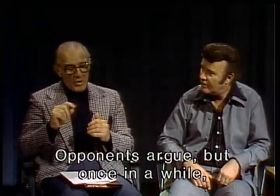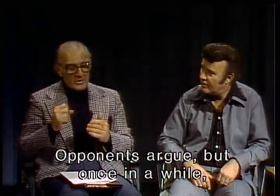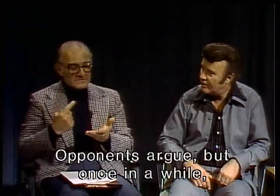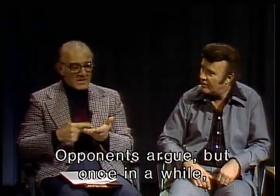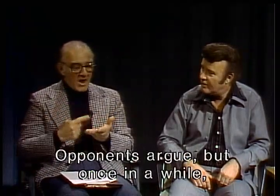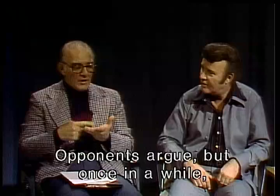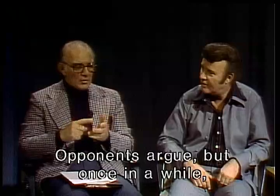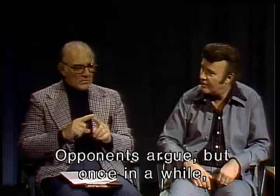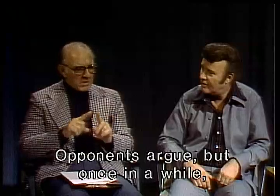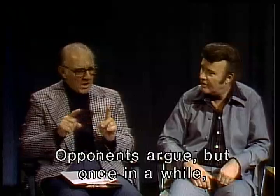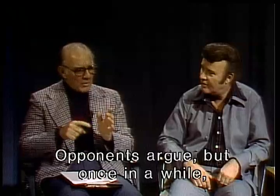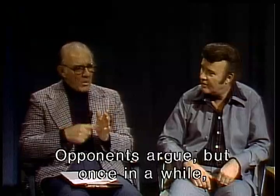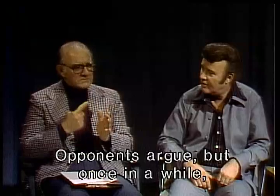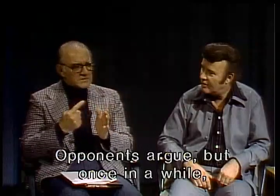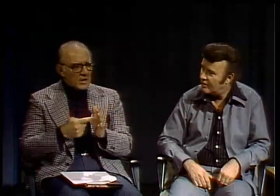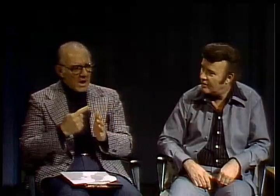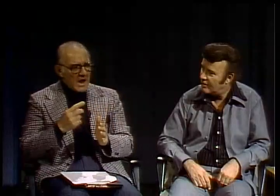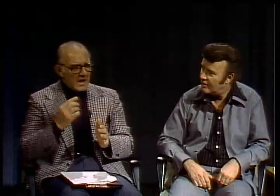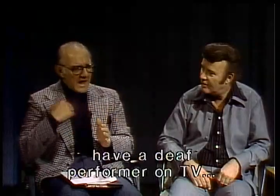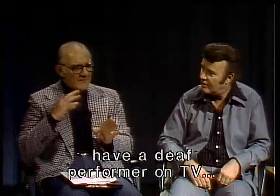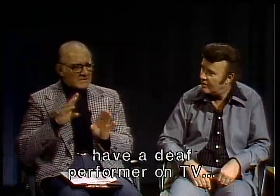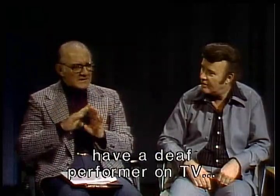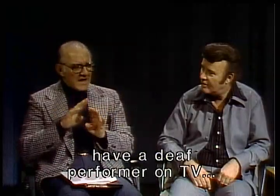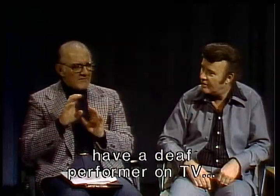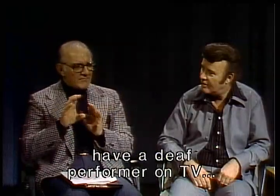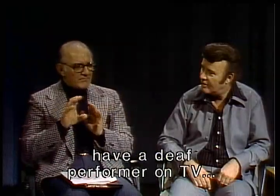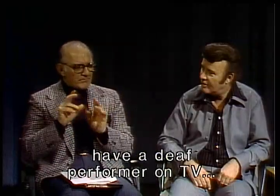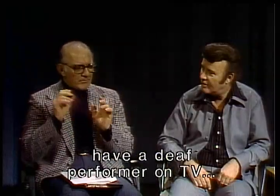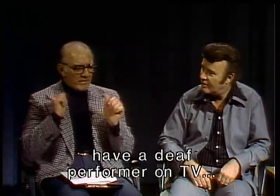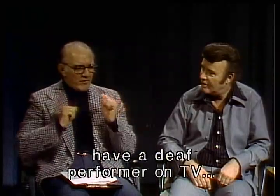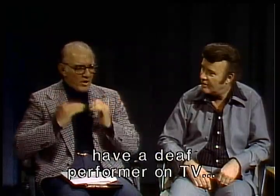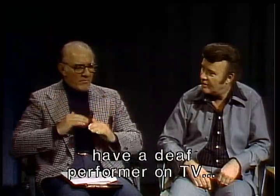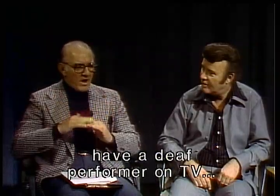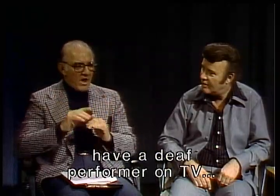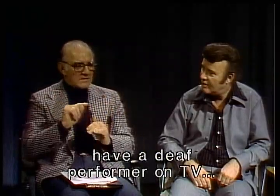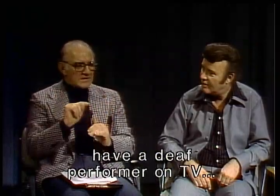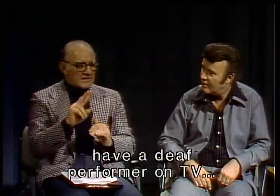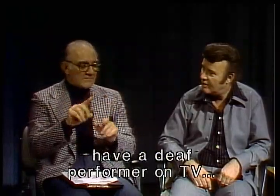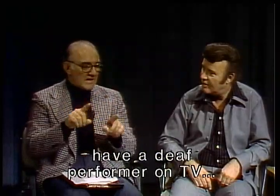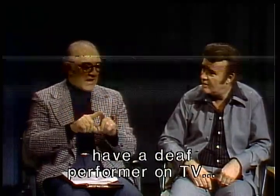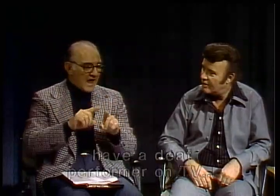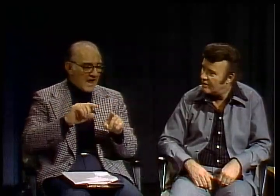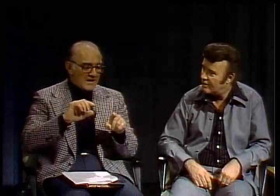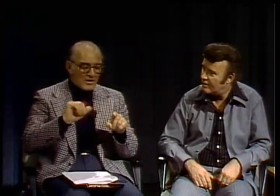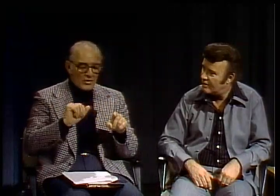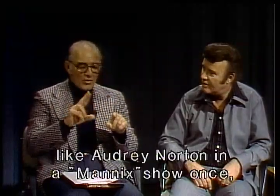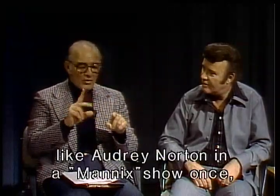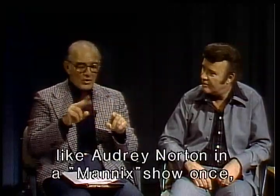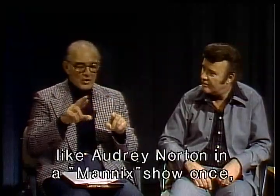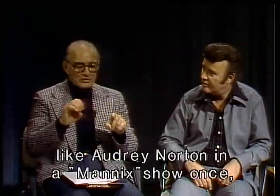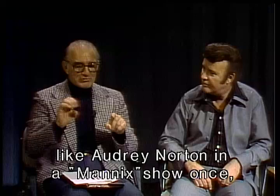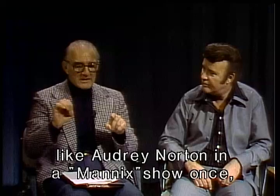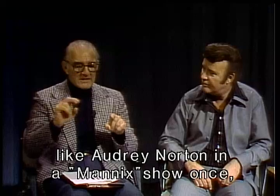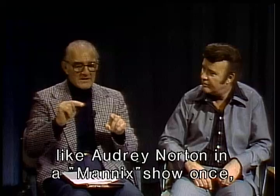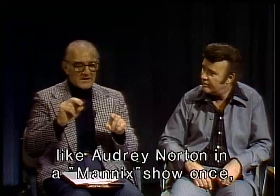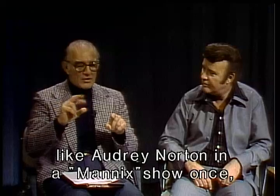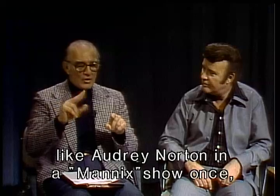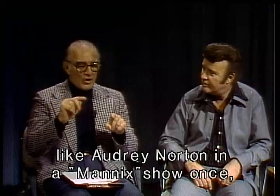Opponents argue, but once in a while I have a deaf performer on TV like Audrey